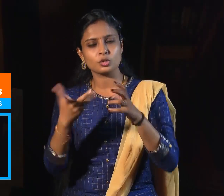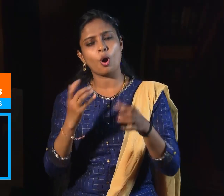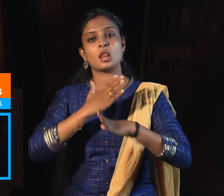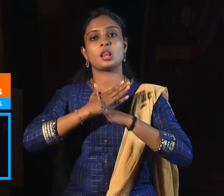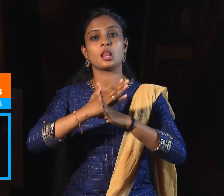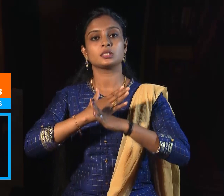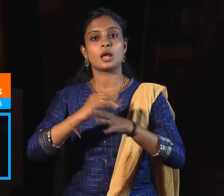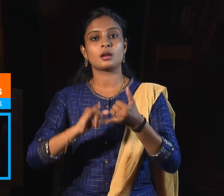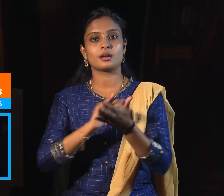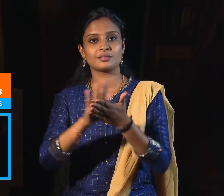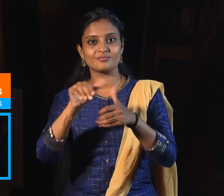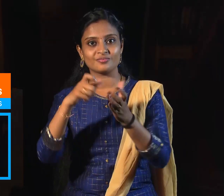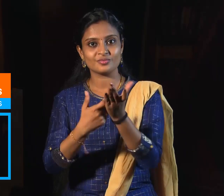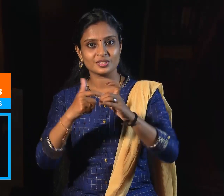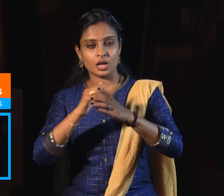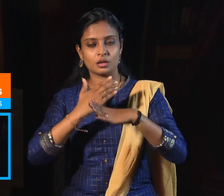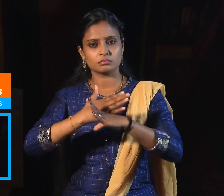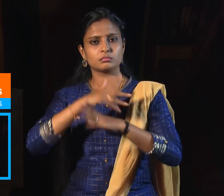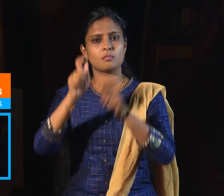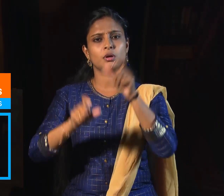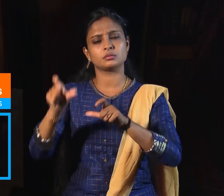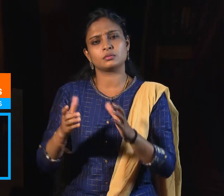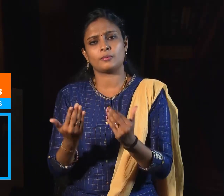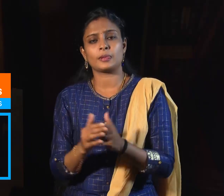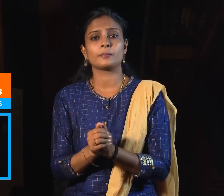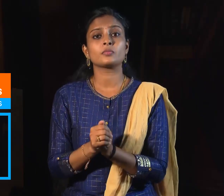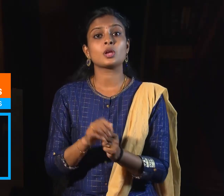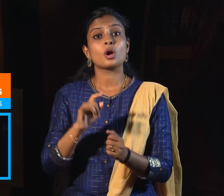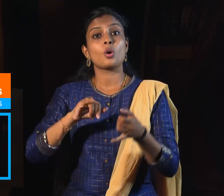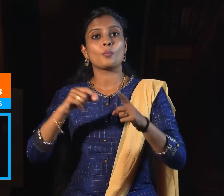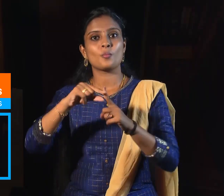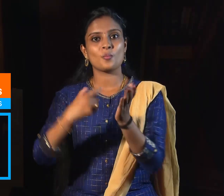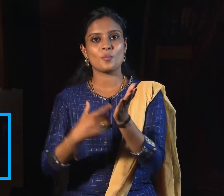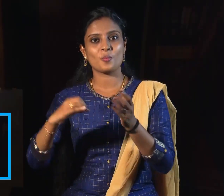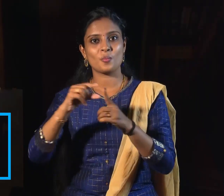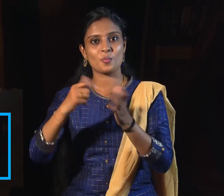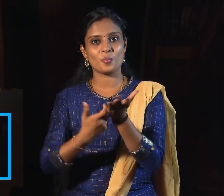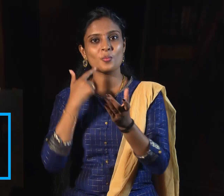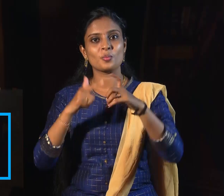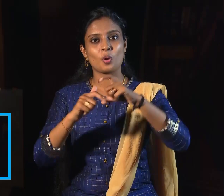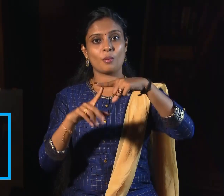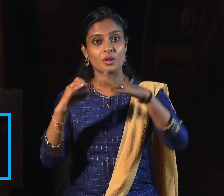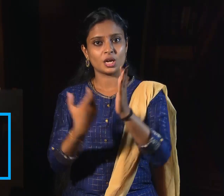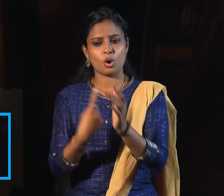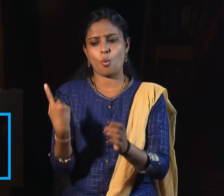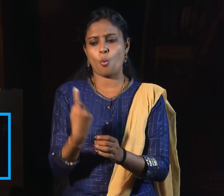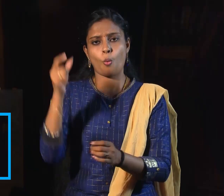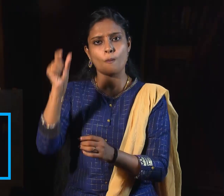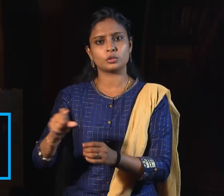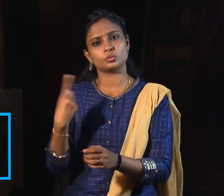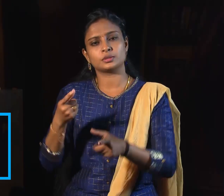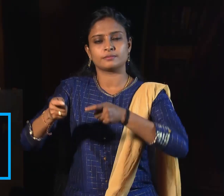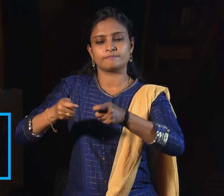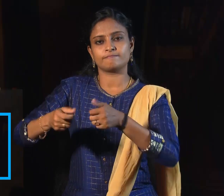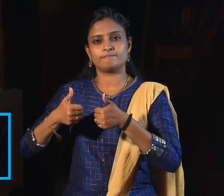company. In proprietary concerns, the owner himself manages the affairs of the business. In partnership firm,